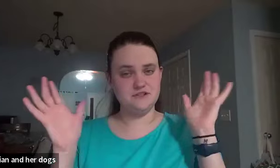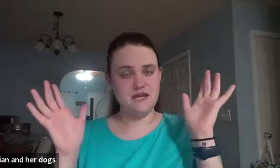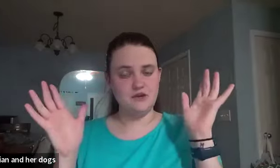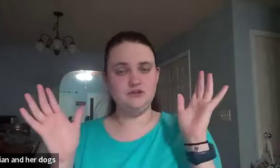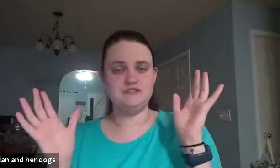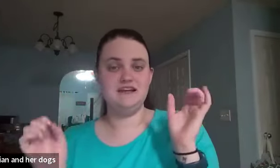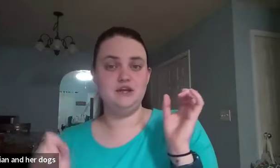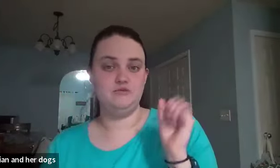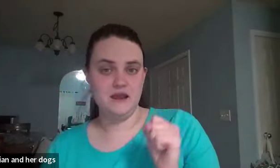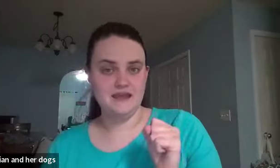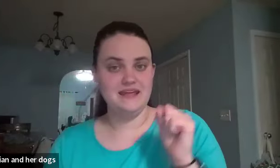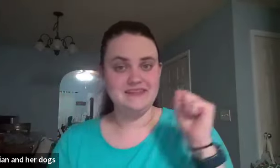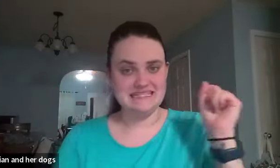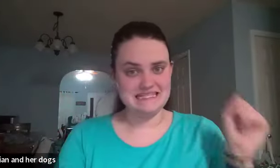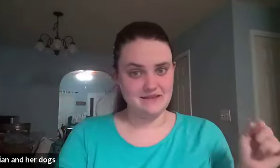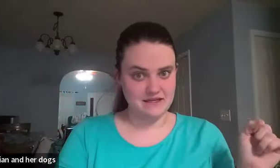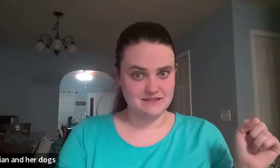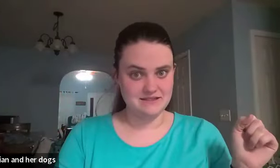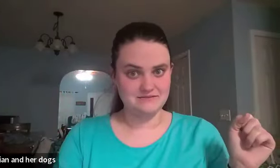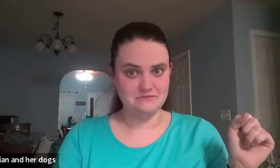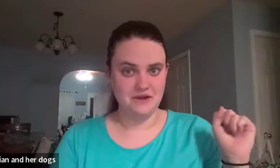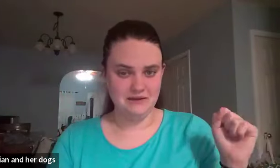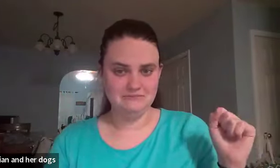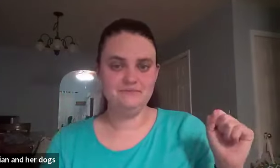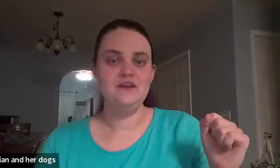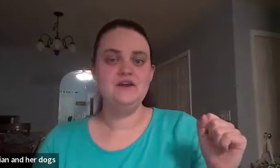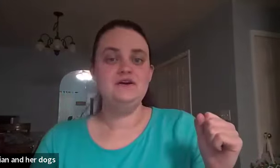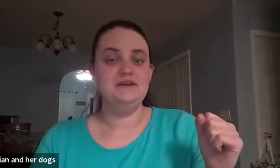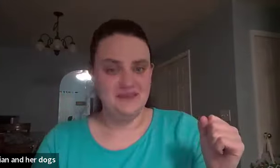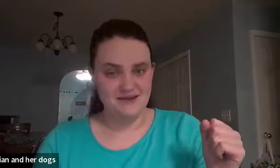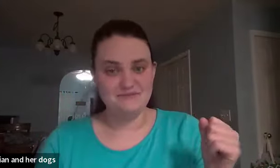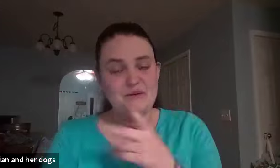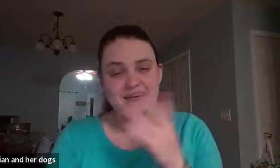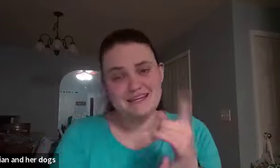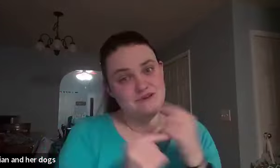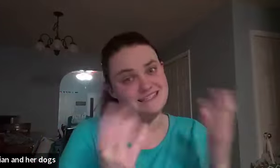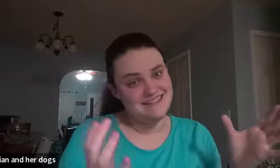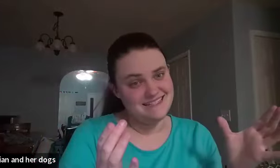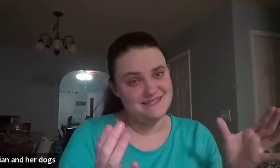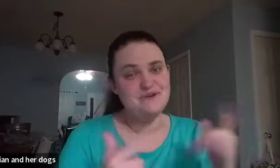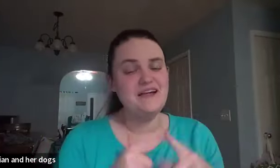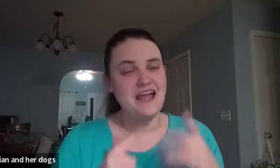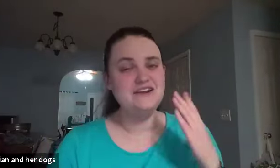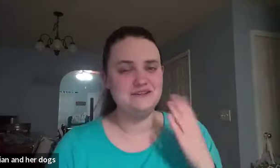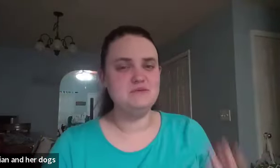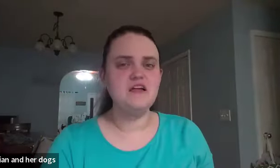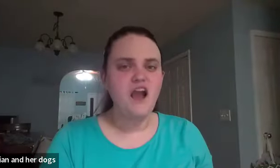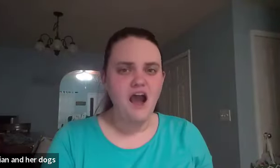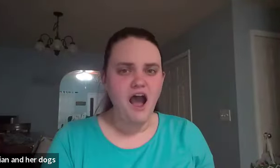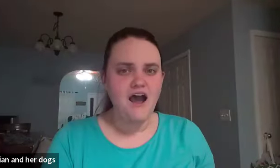for tomato, you're signing red and then slice. Okay. Yeah. Well, I mean, it is red slices, but like I know some people are like,